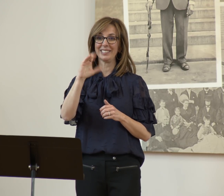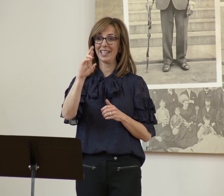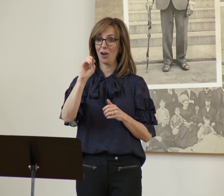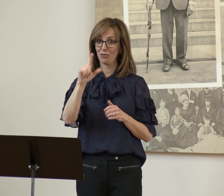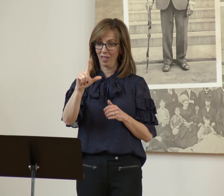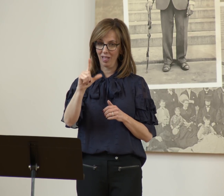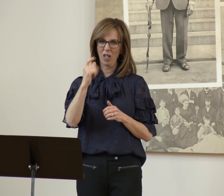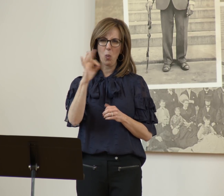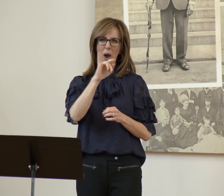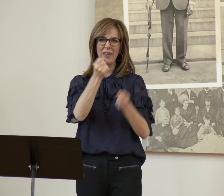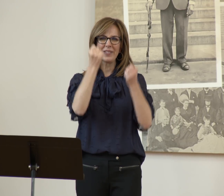Scrooge,